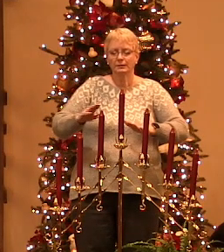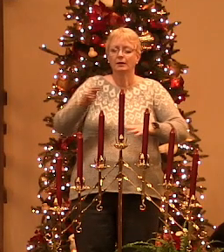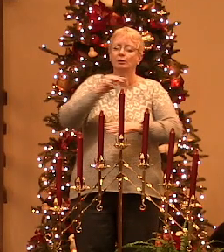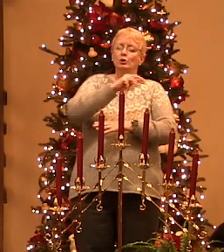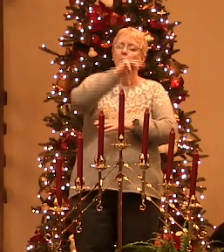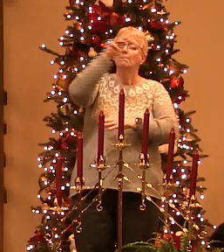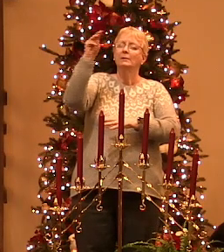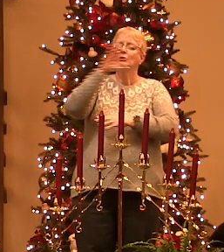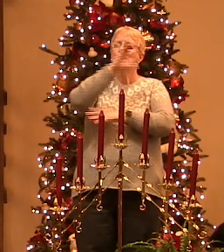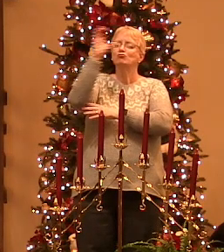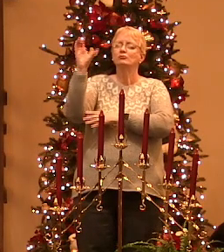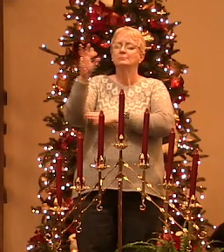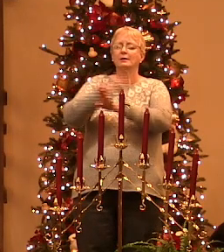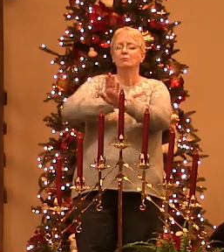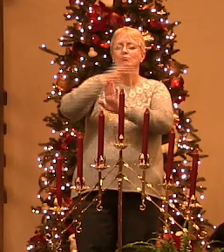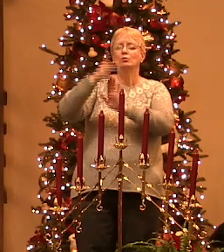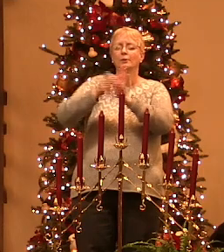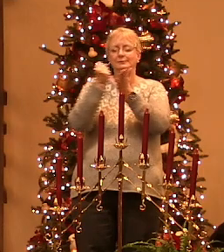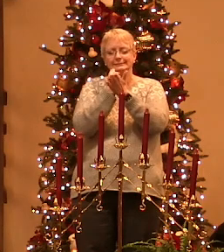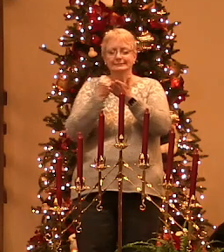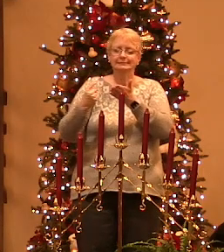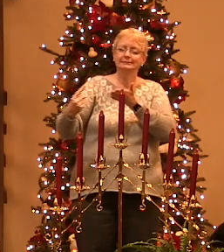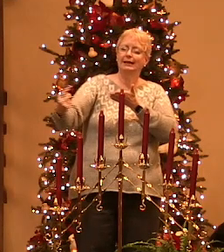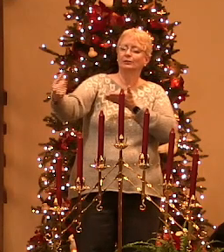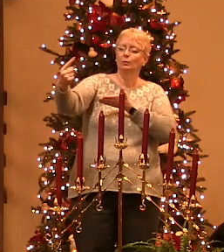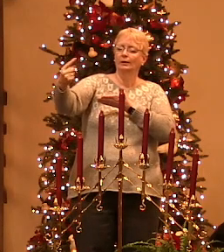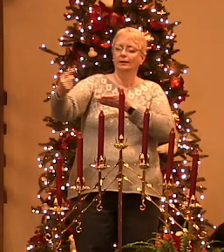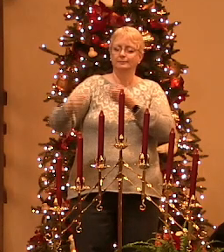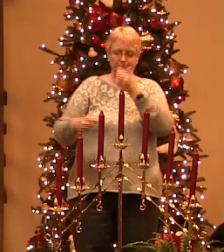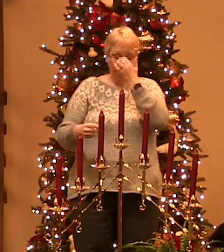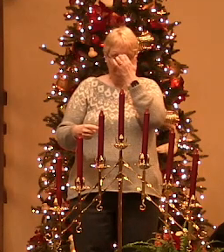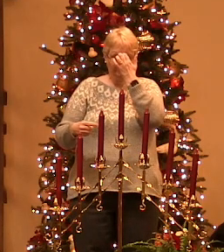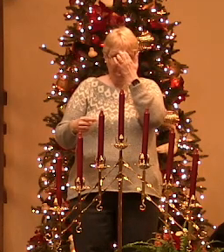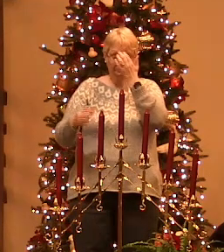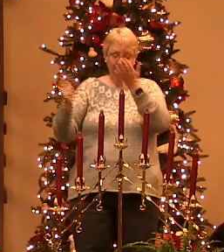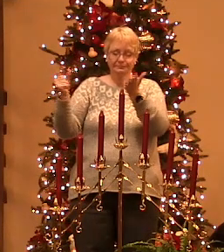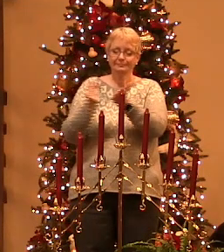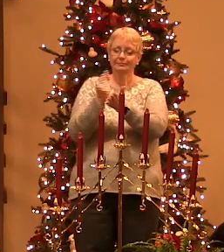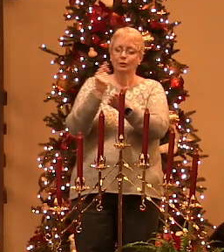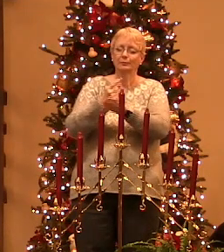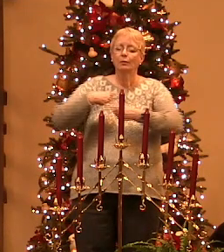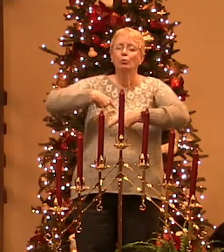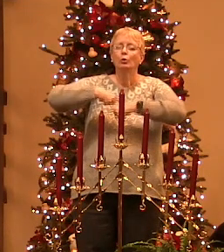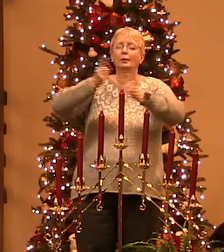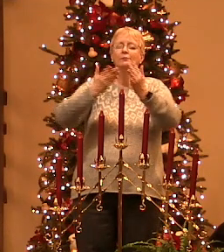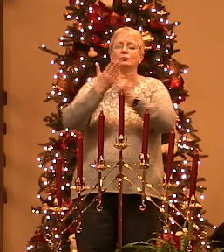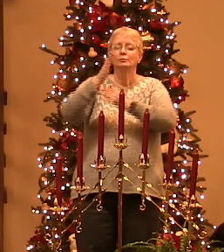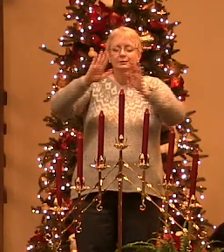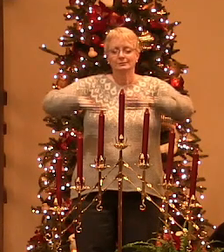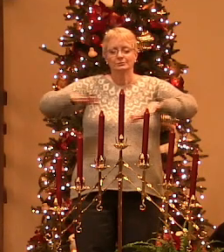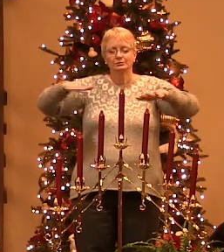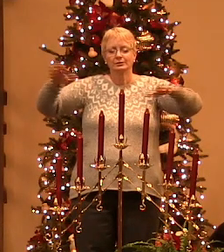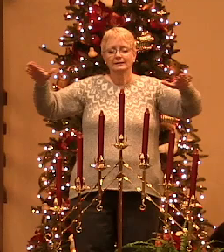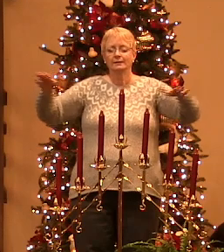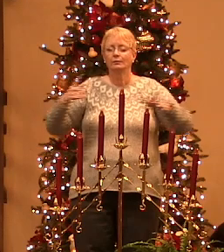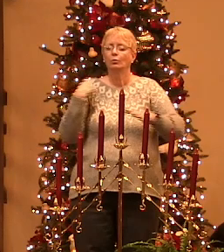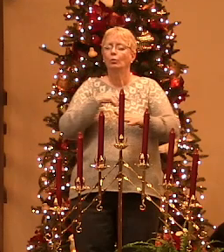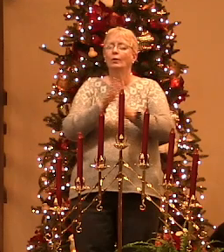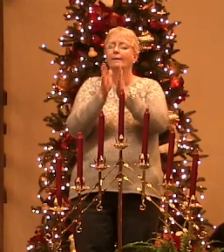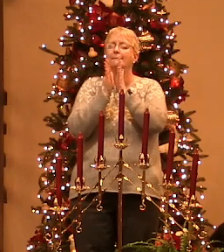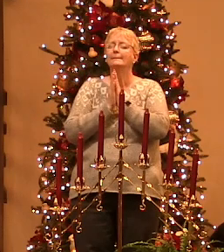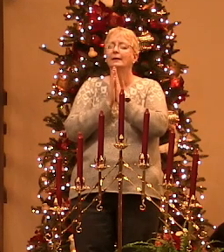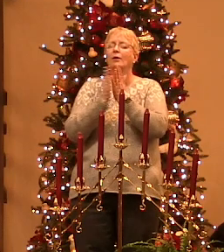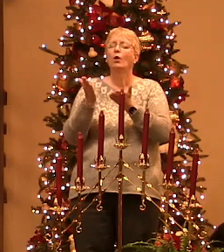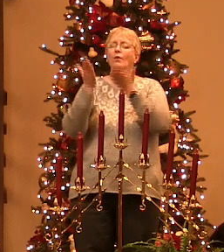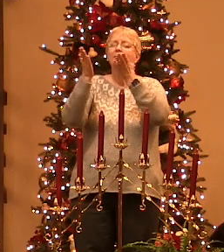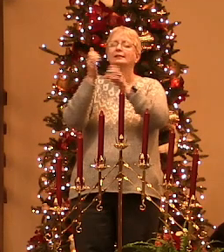with the children, be with the leaders, and may the gospel be proclaimed through the children, and I know they will be. We pray for today's